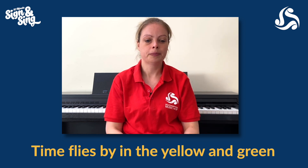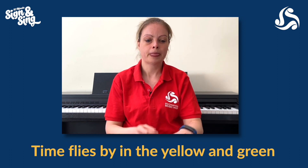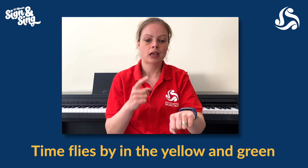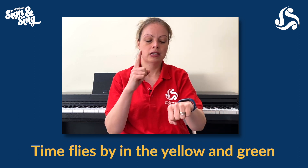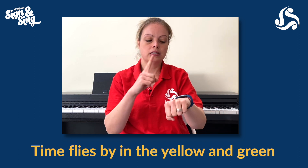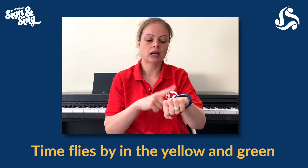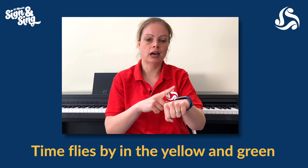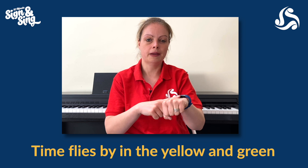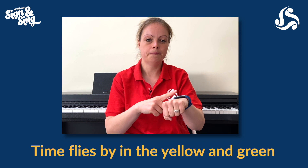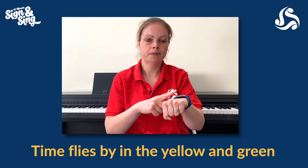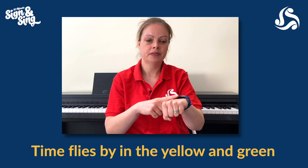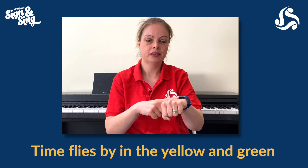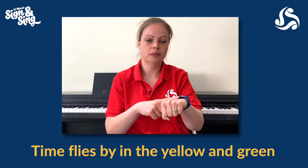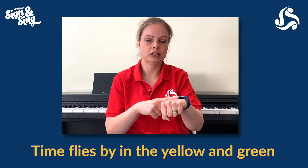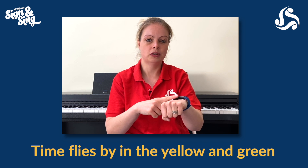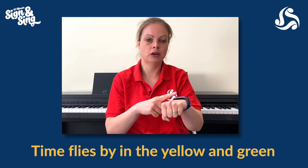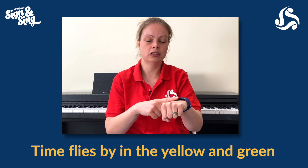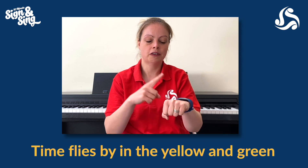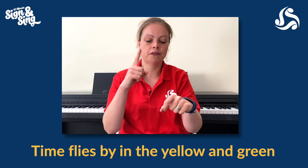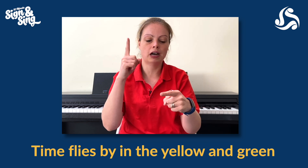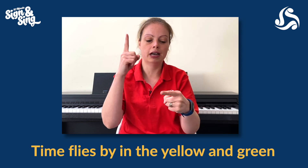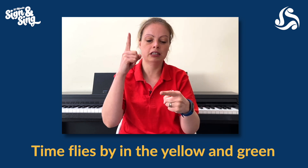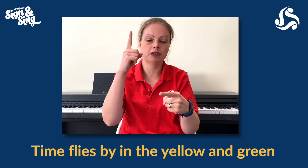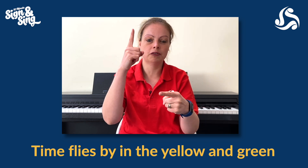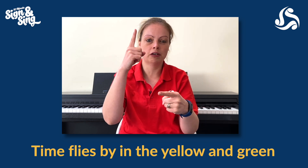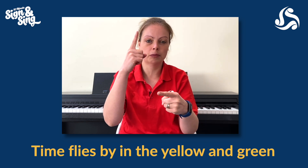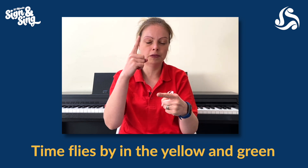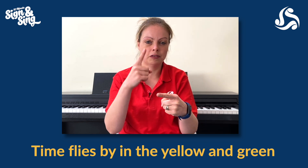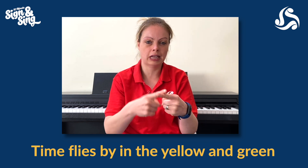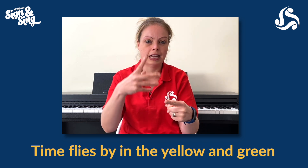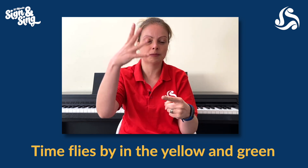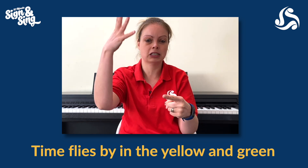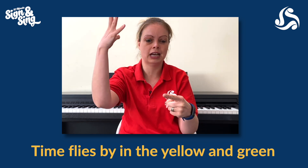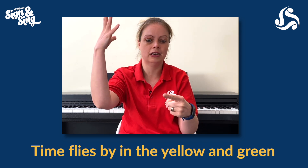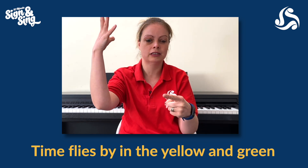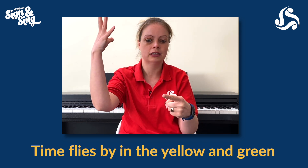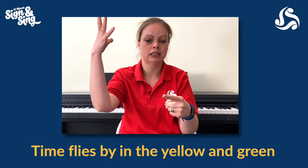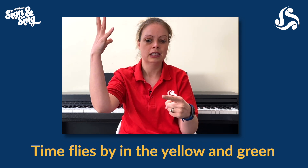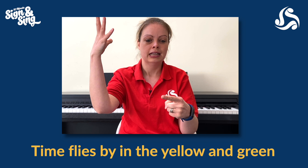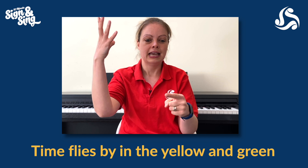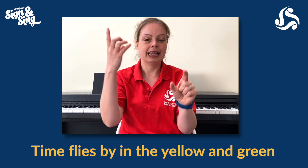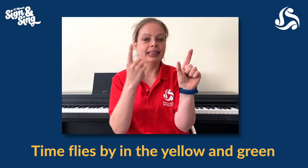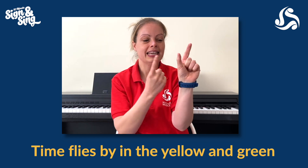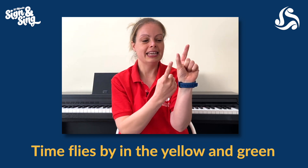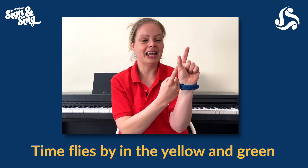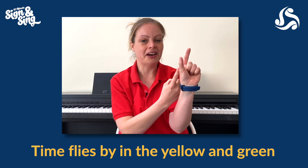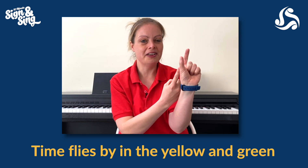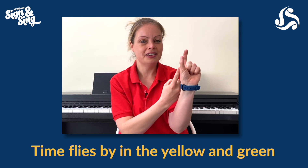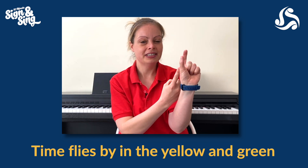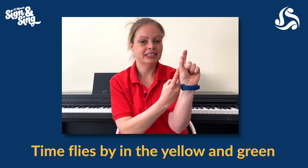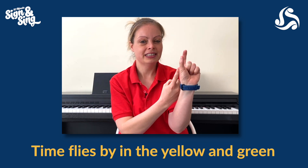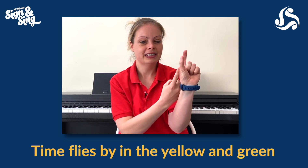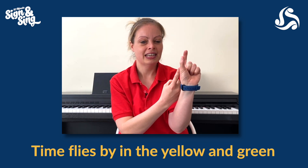line, time, point to your watch, flies, first finger on top of first finger and splash it out. In the